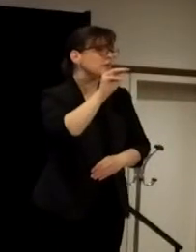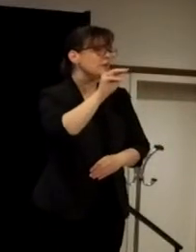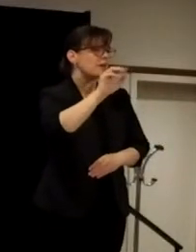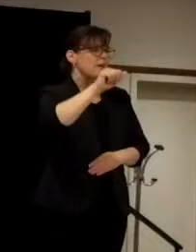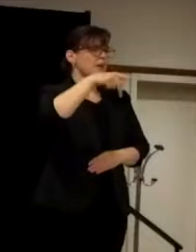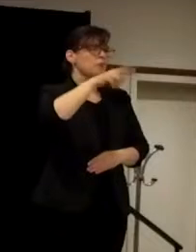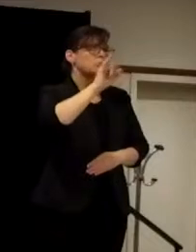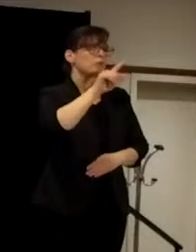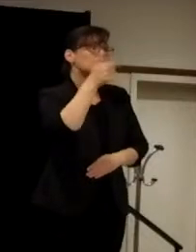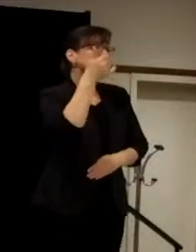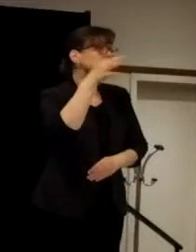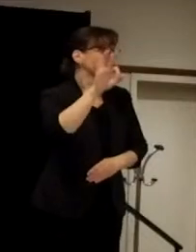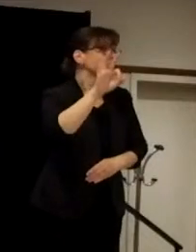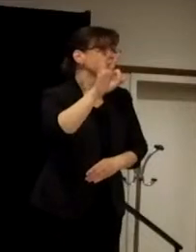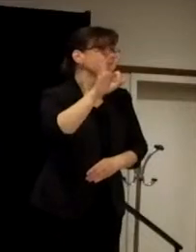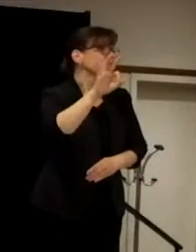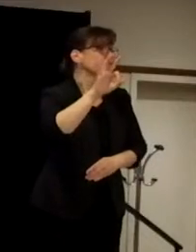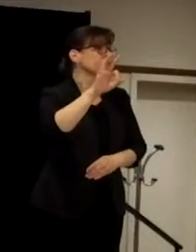be a Moderna clinic.